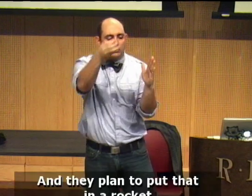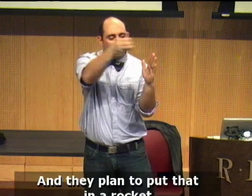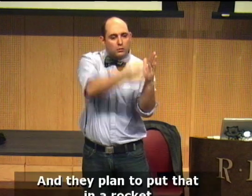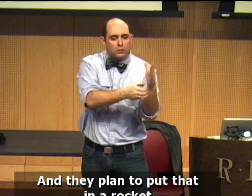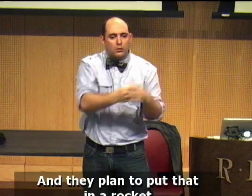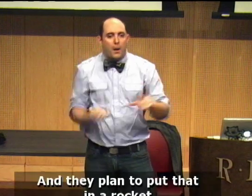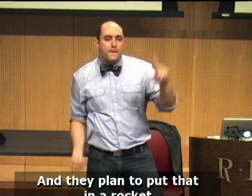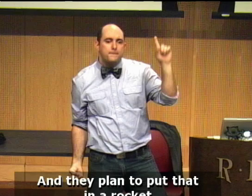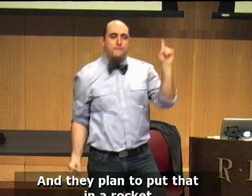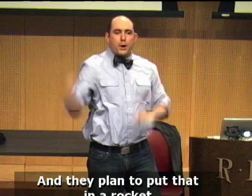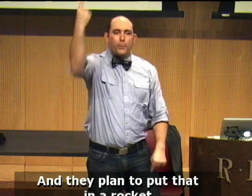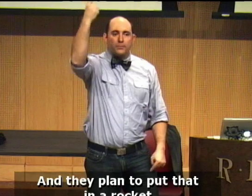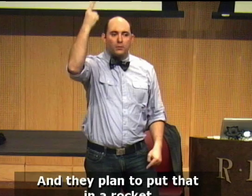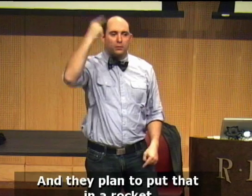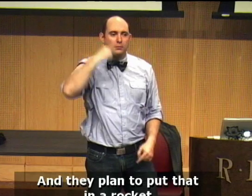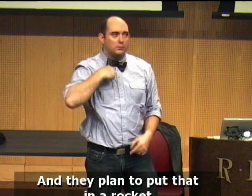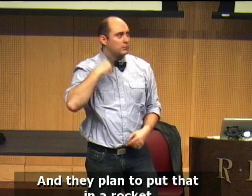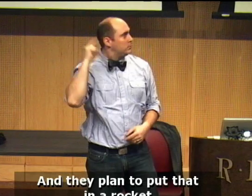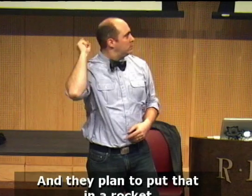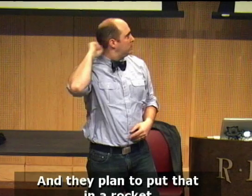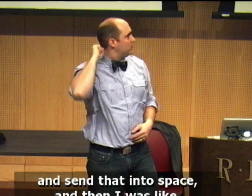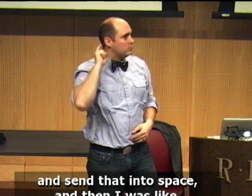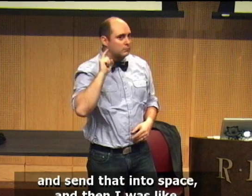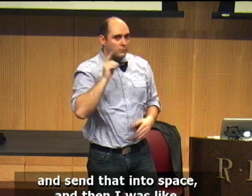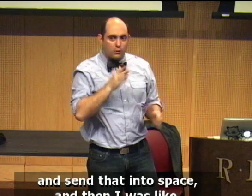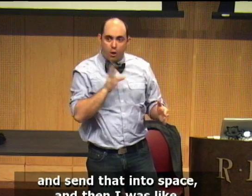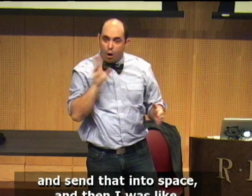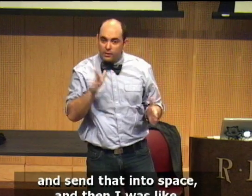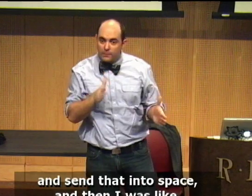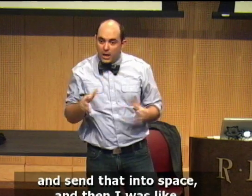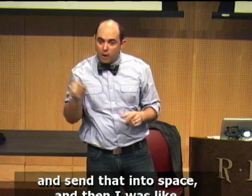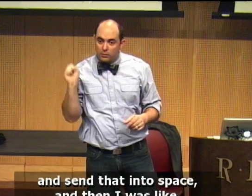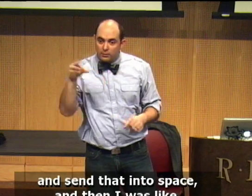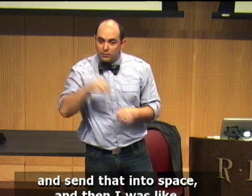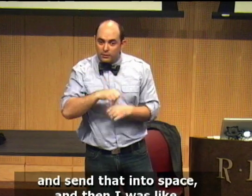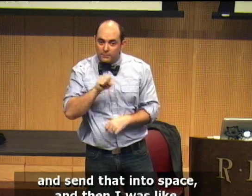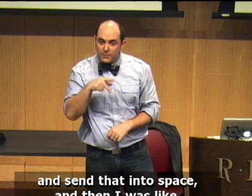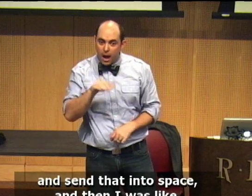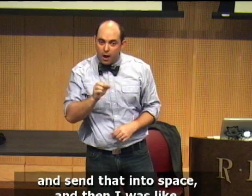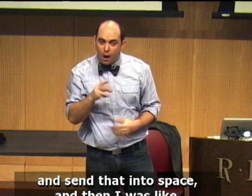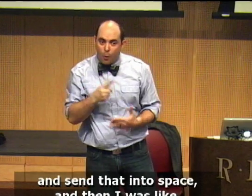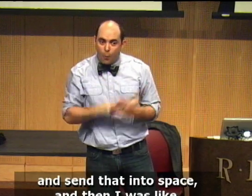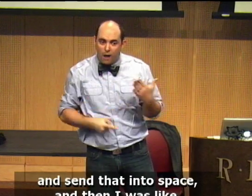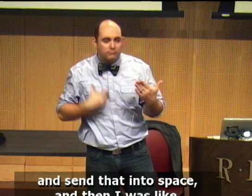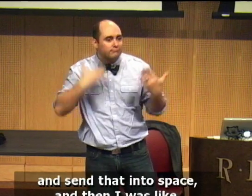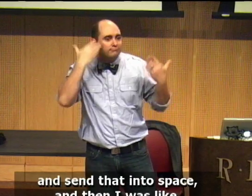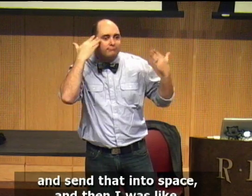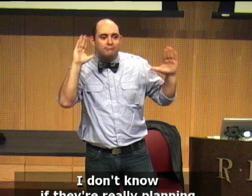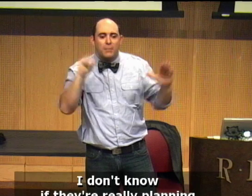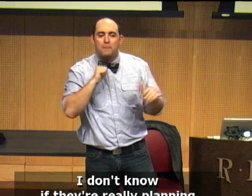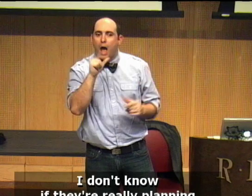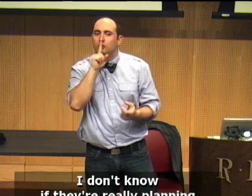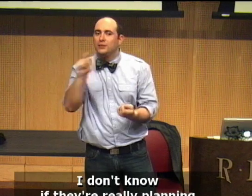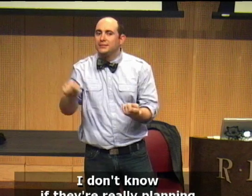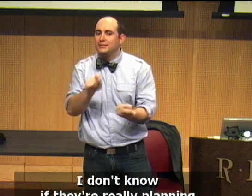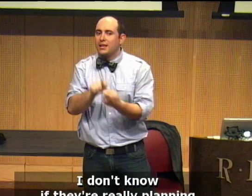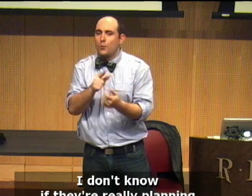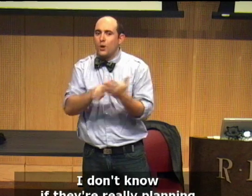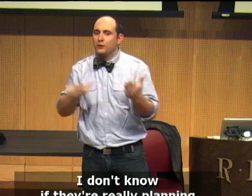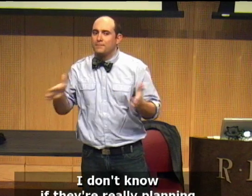and they plan to put that in a rocket and send that into space. And then I was like, I don't know if they're really planning on